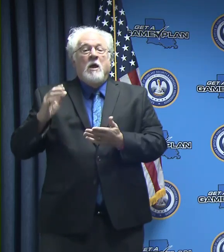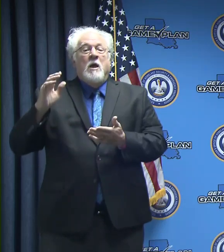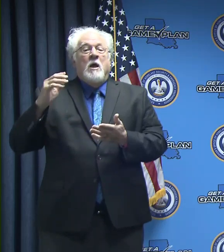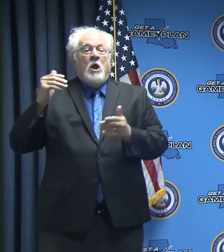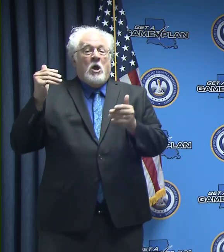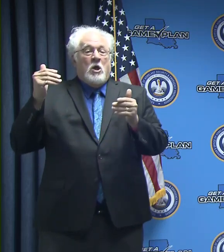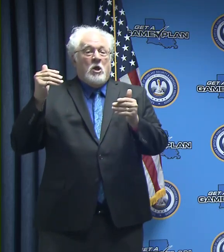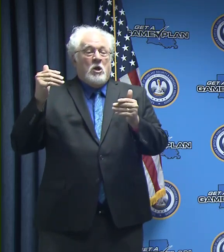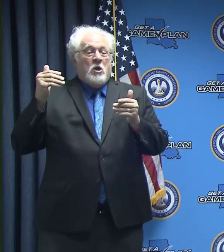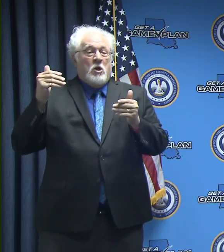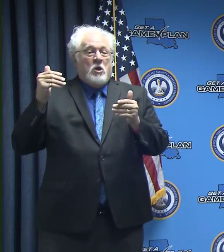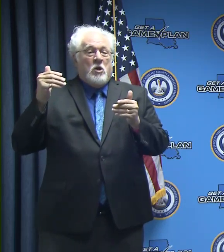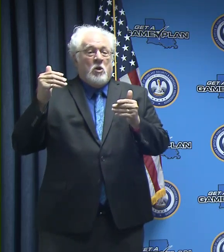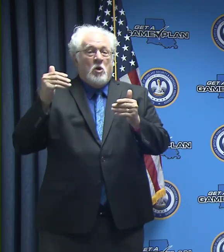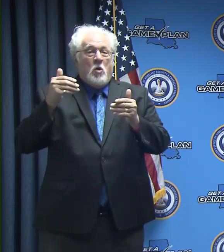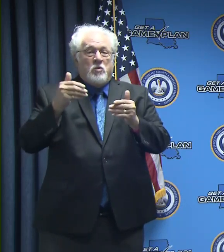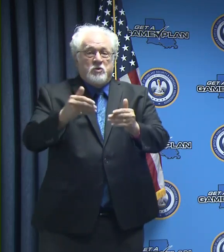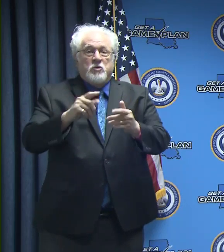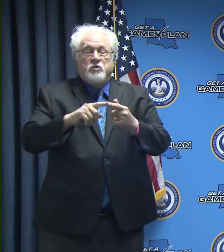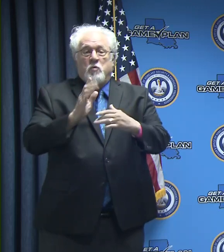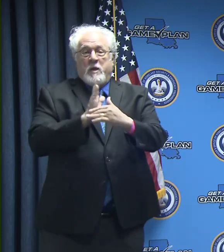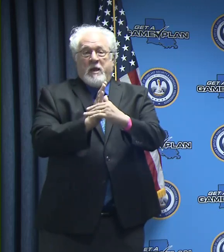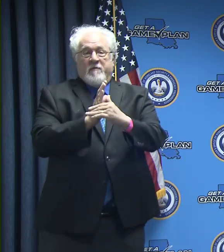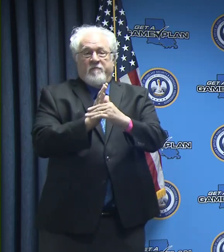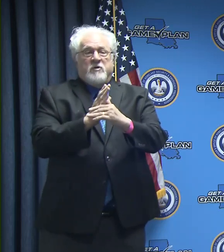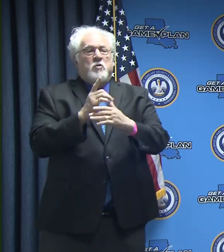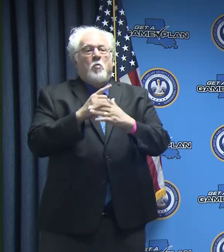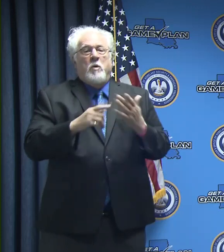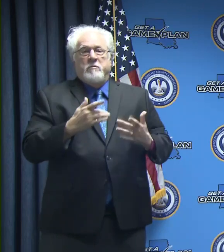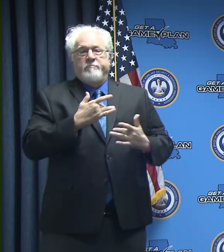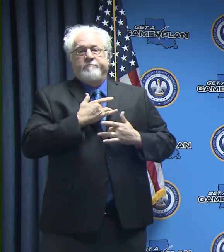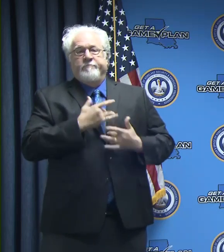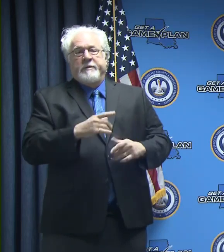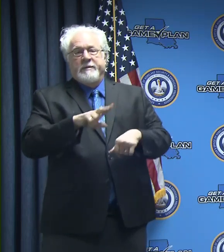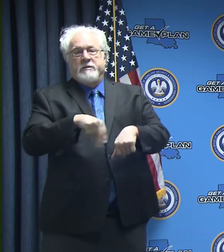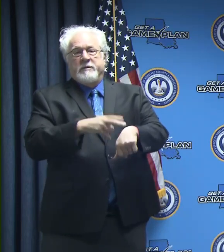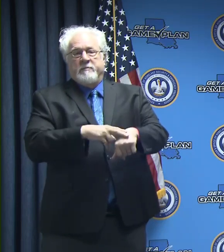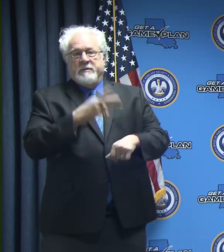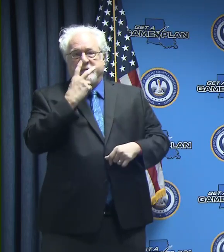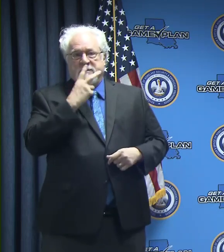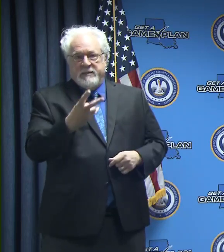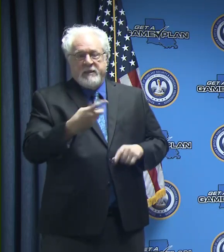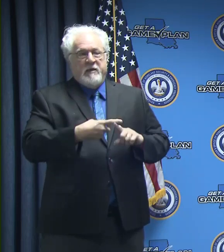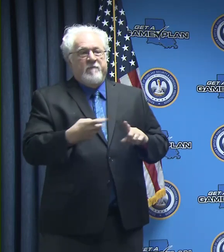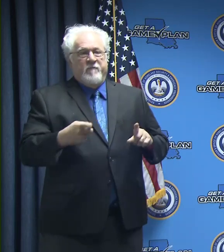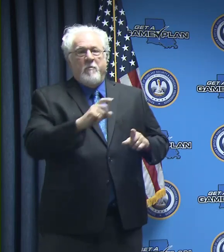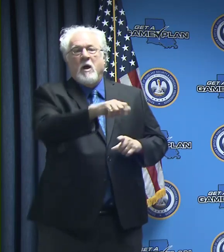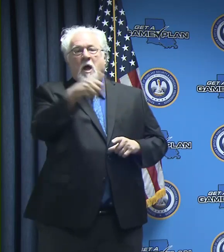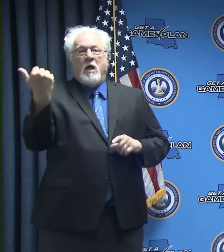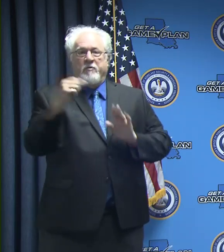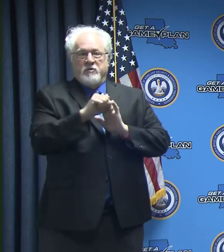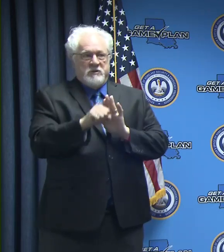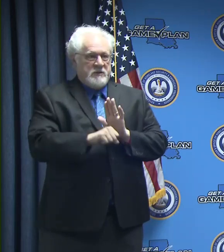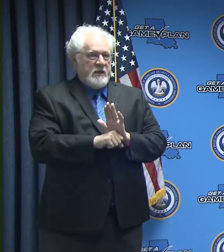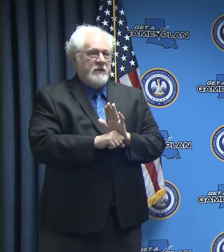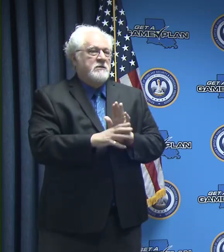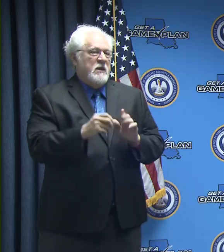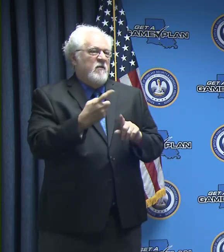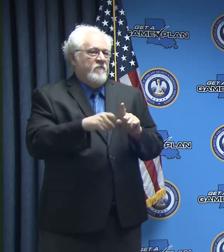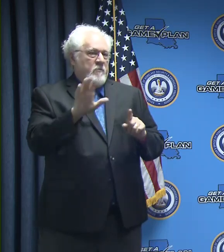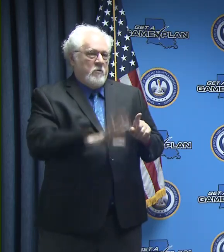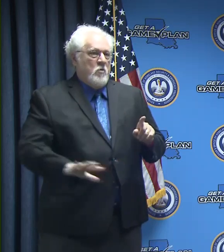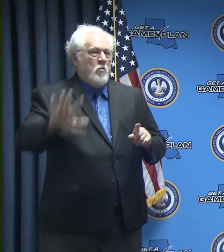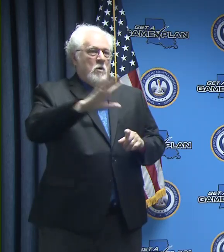much closer to the average, what you would typically see from other states and from around the